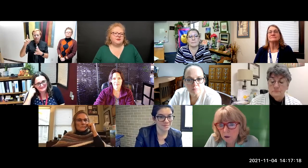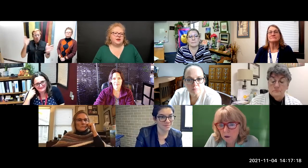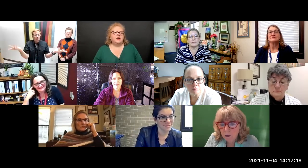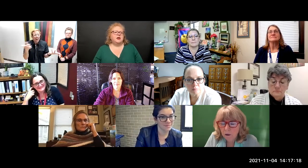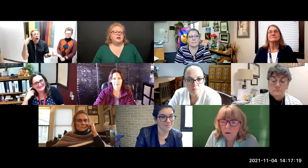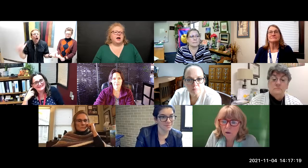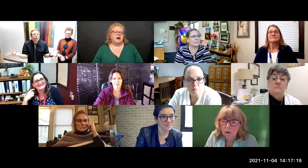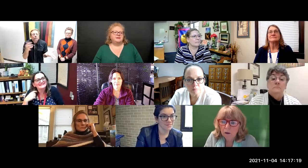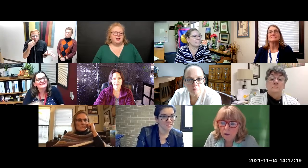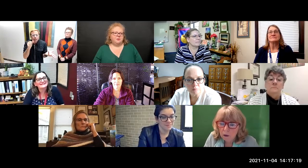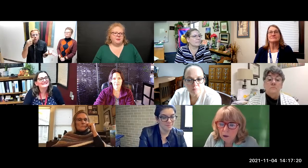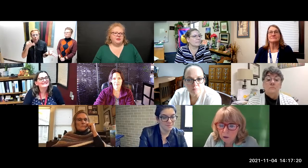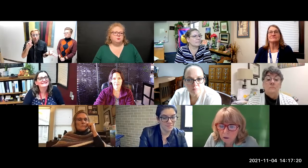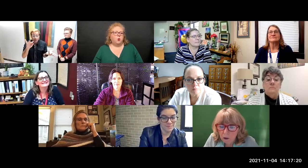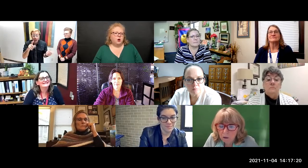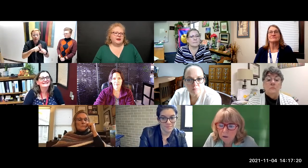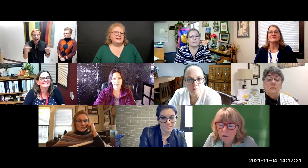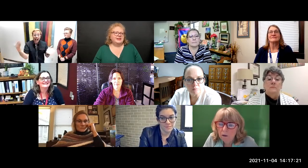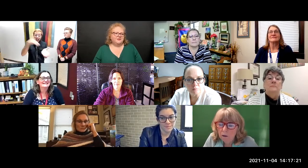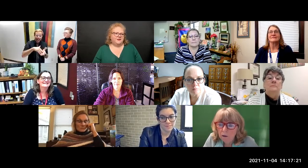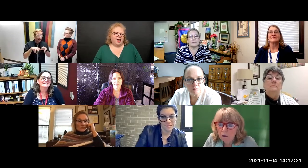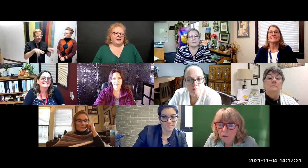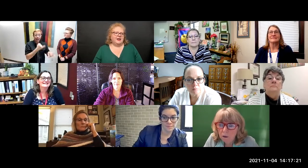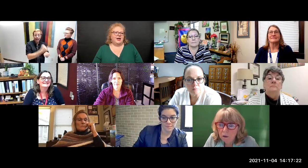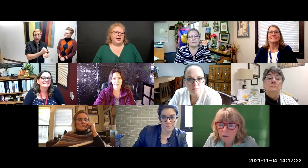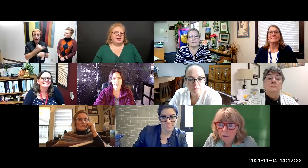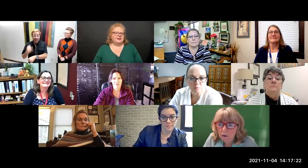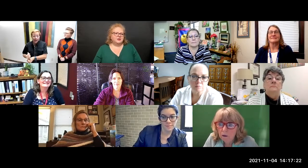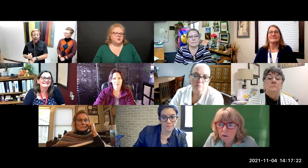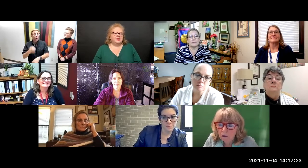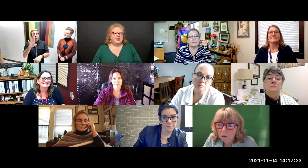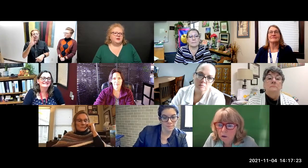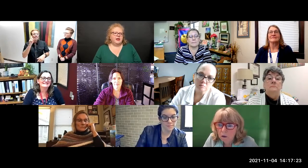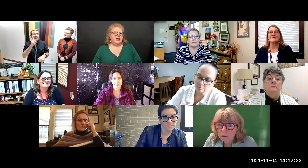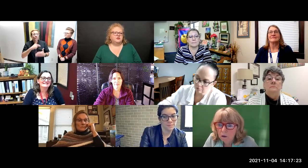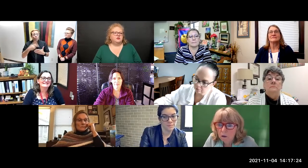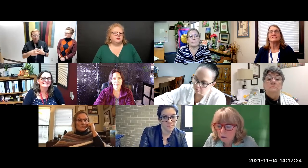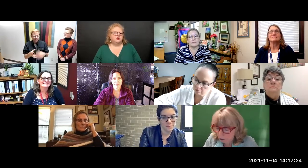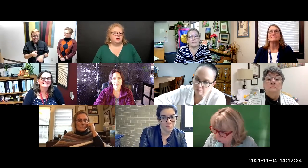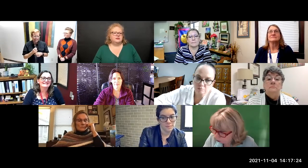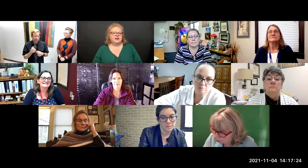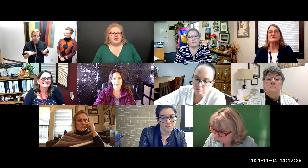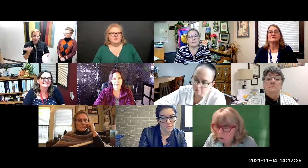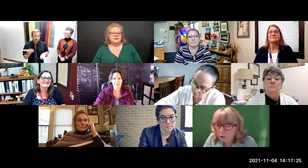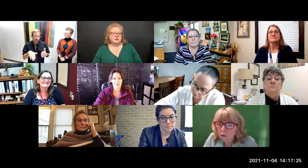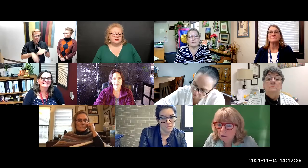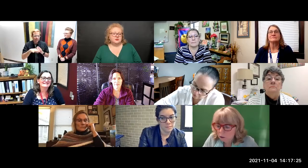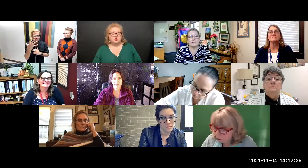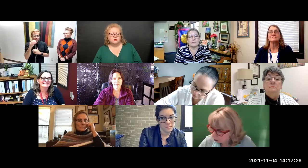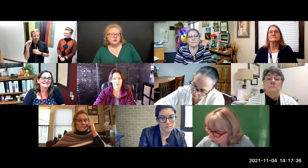1,577 deaf babies born and identified. And so again, we had to look across the campus, the schools for the